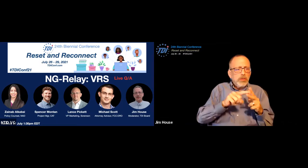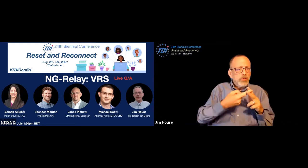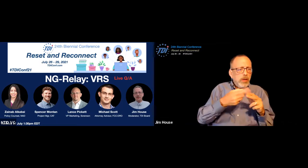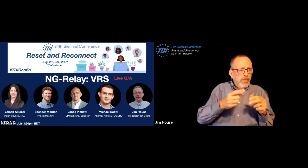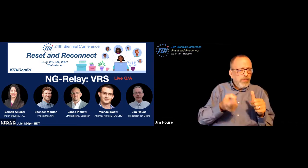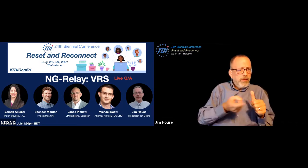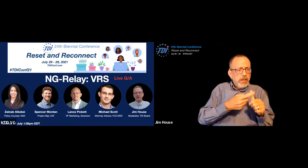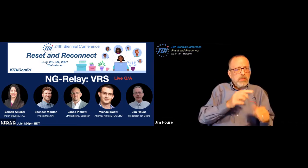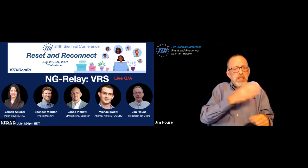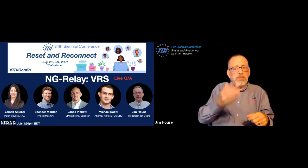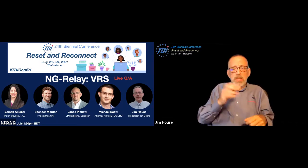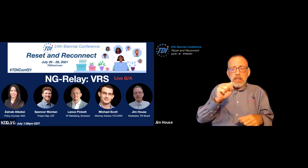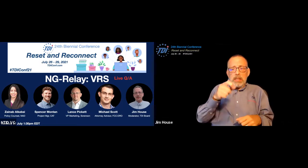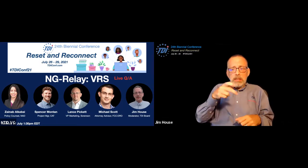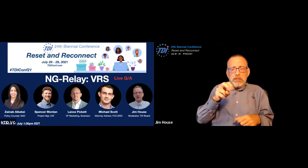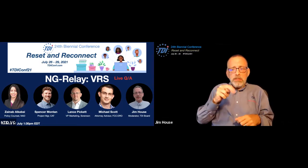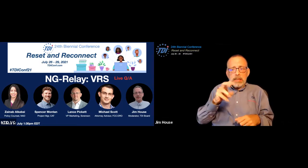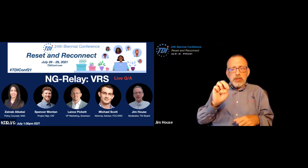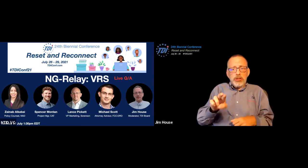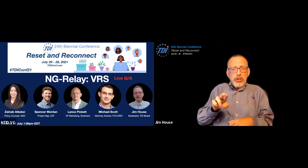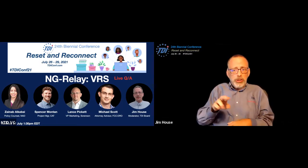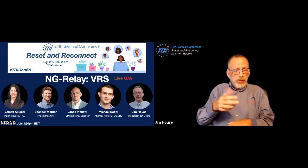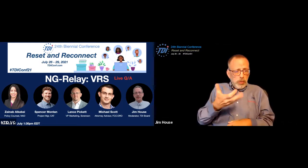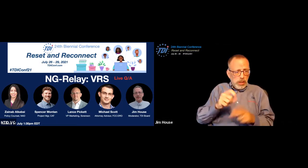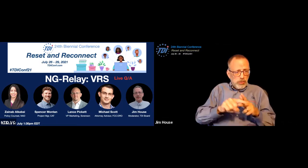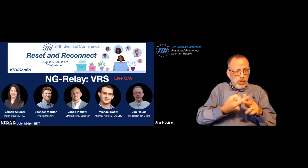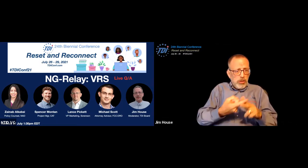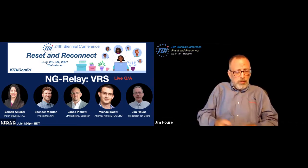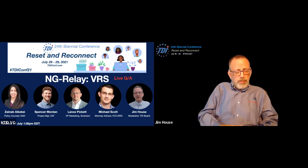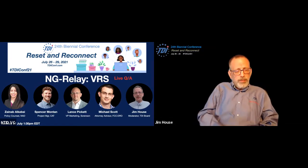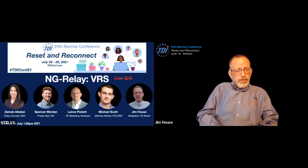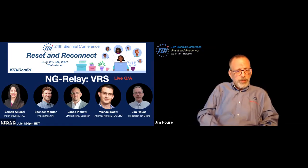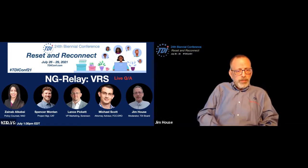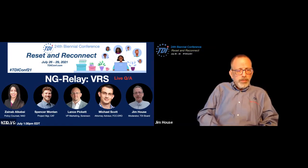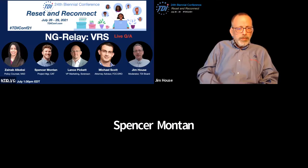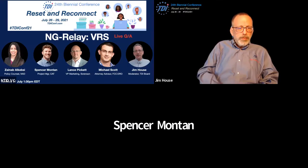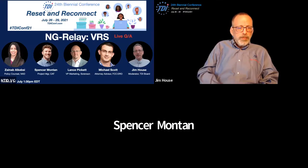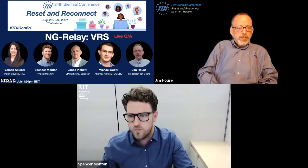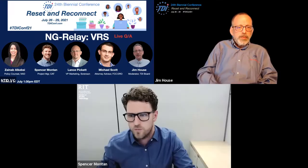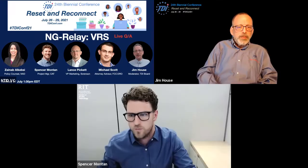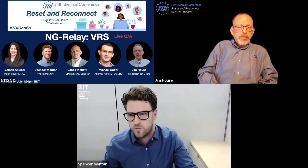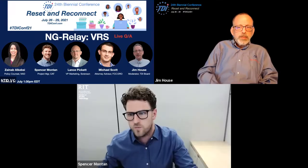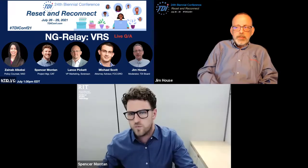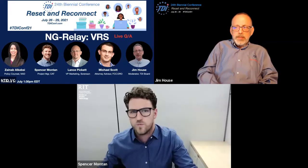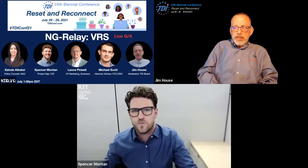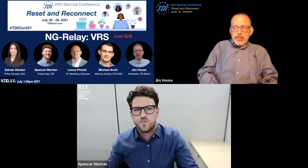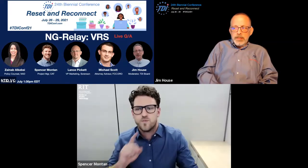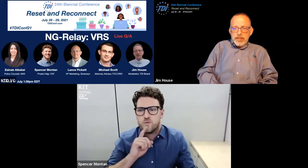I want to field that one off first. Maybe Spencer, want to start?